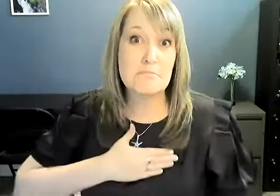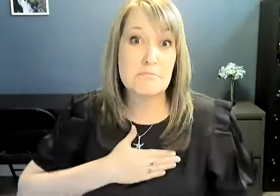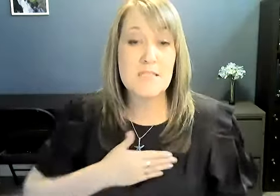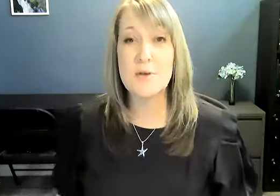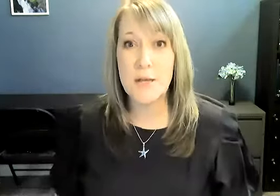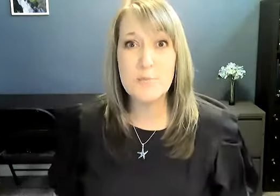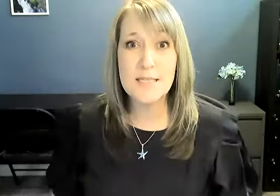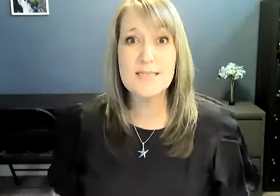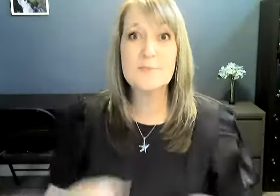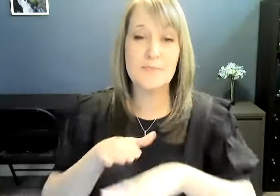slow down, please.